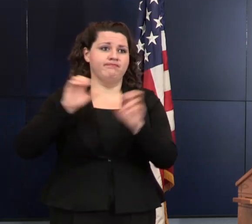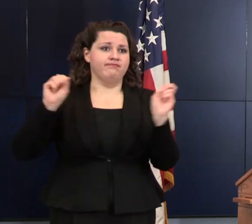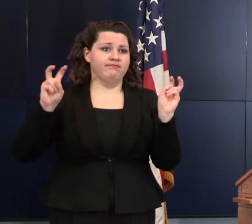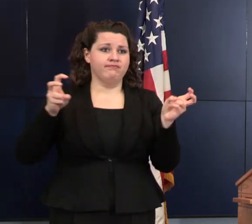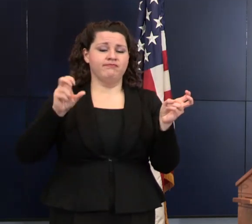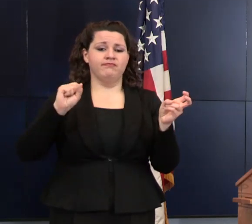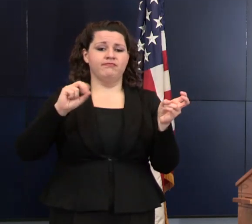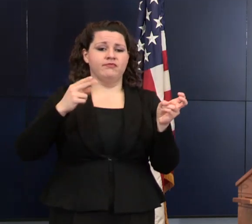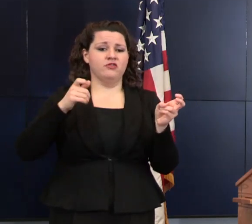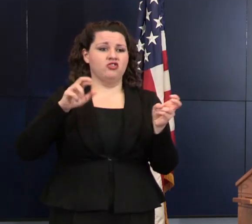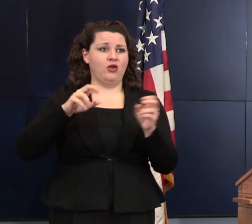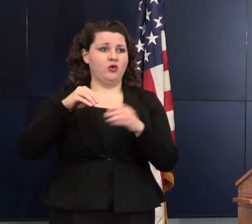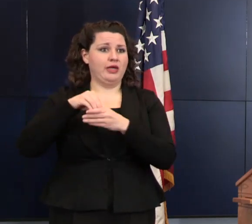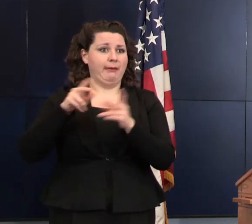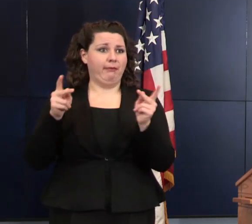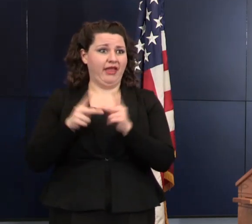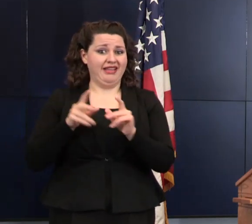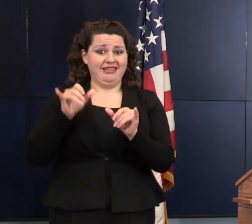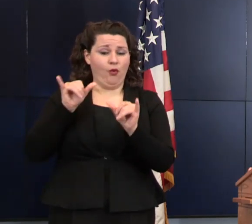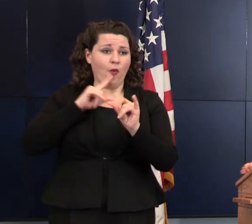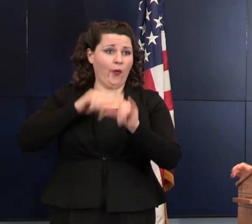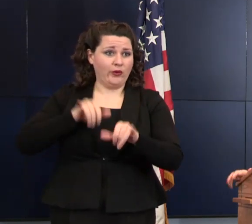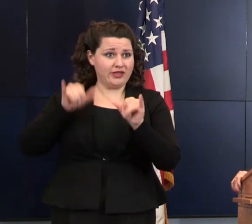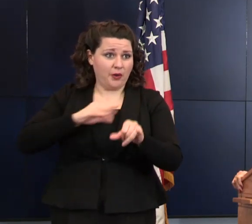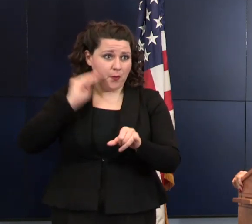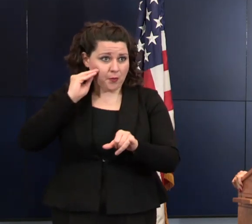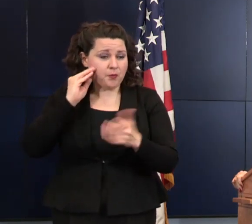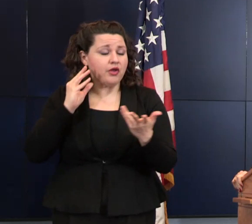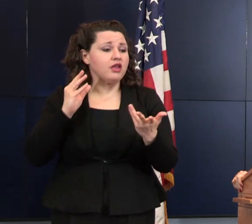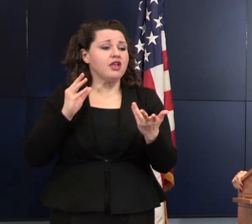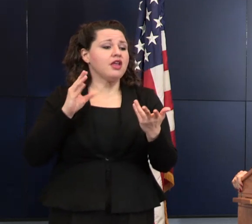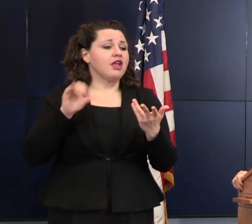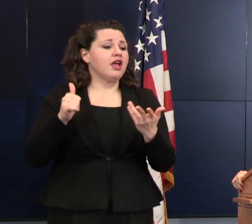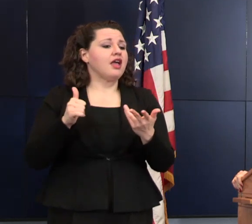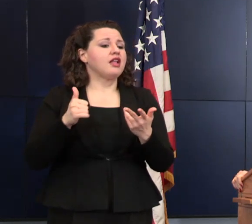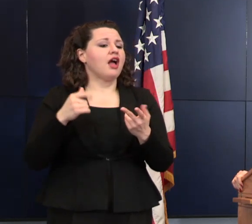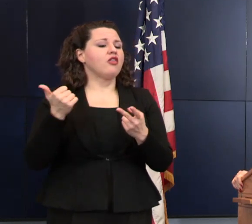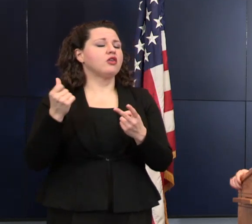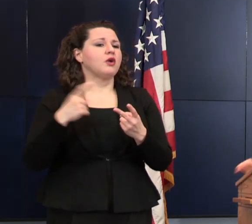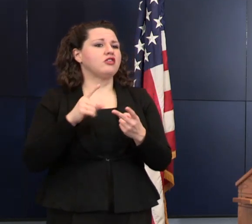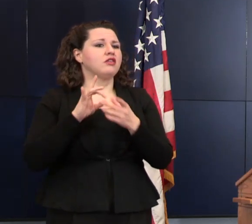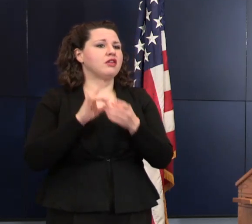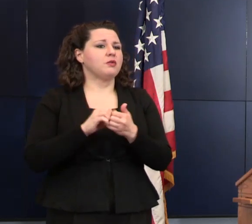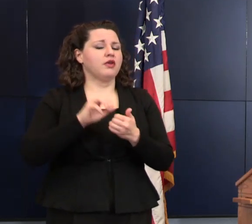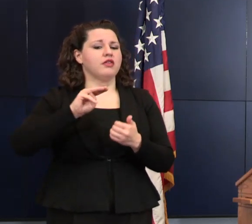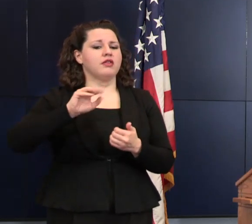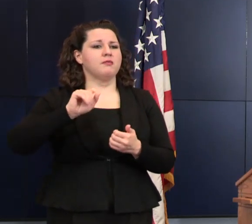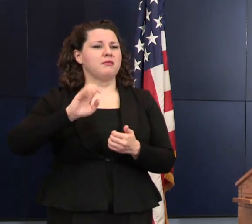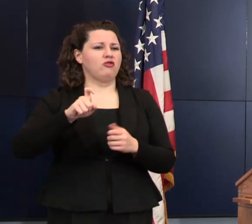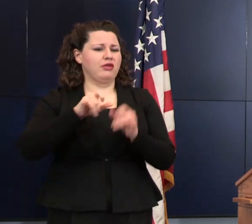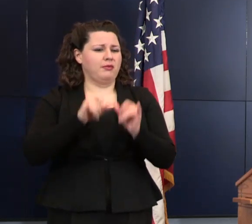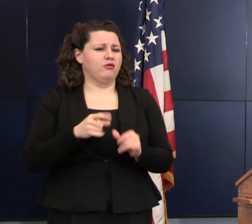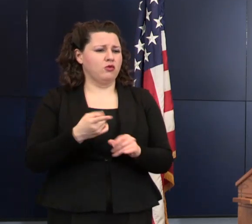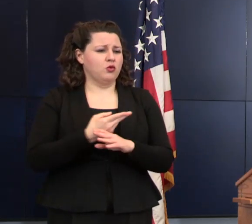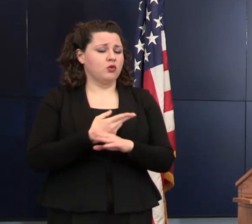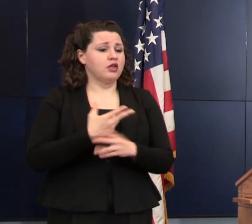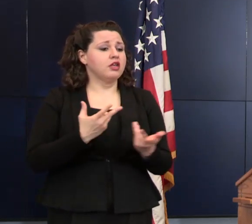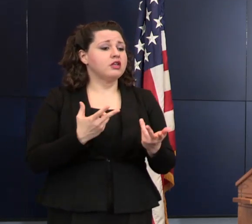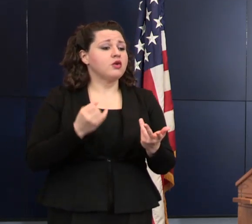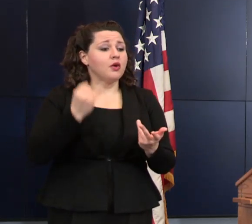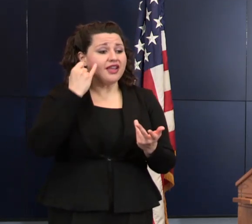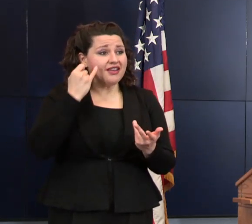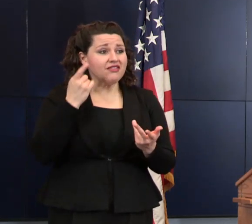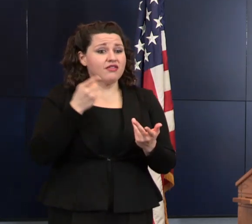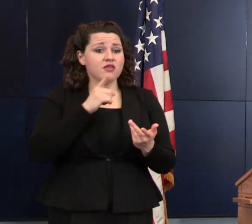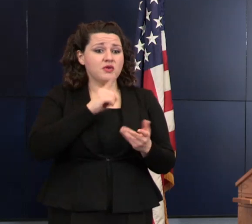specifically for that region beyond the closures you've already ordered? Yep. One other question about the matrix that you're using. If your actions are in essence the